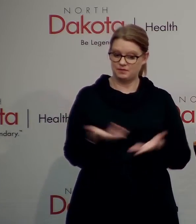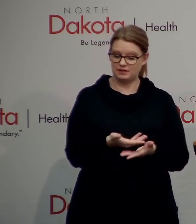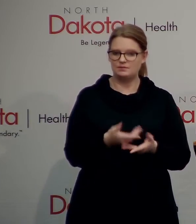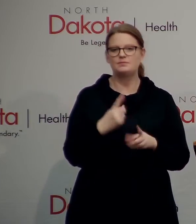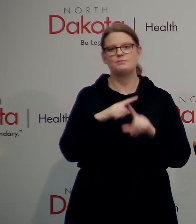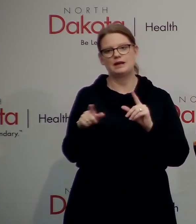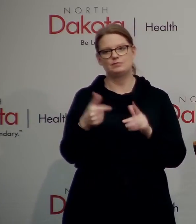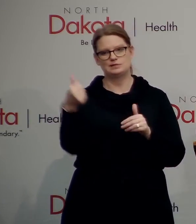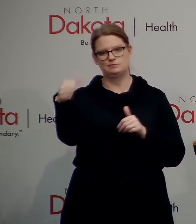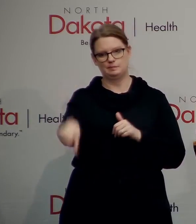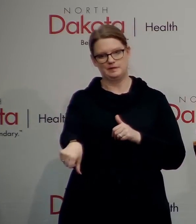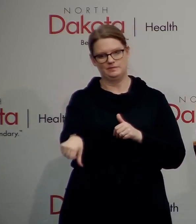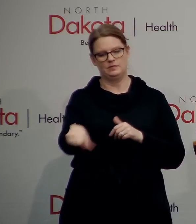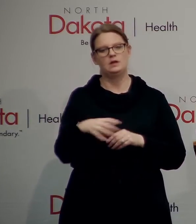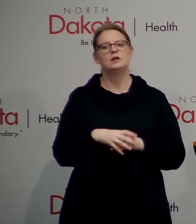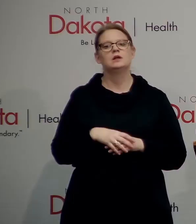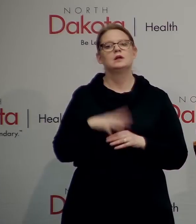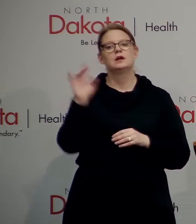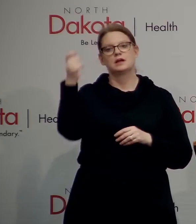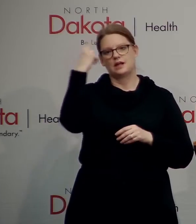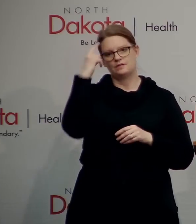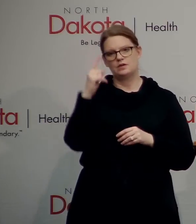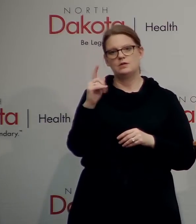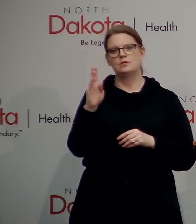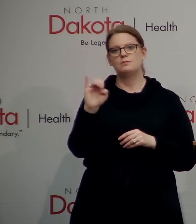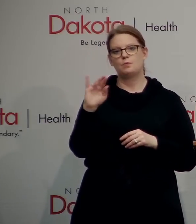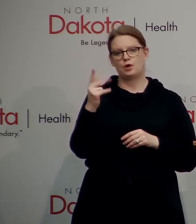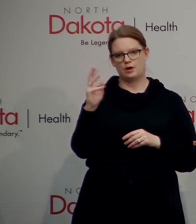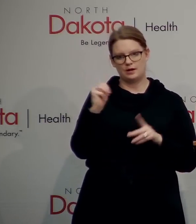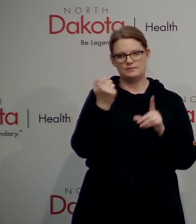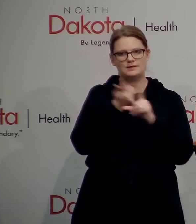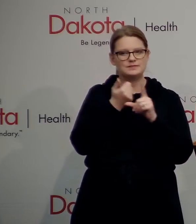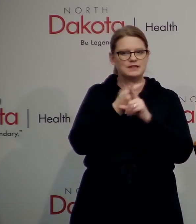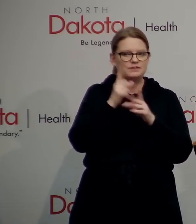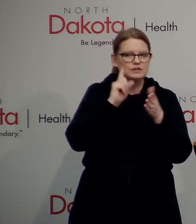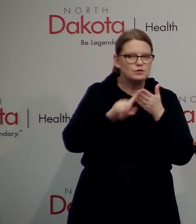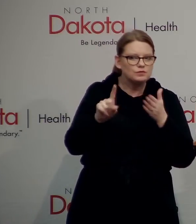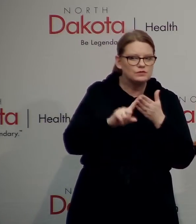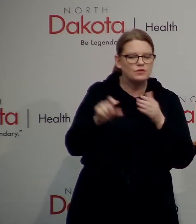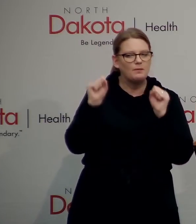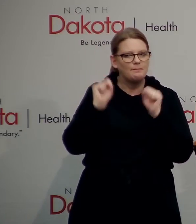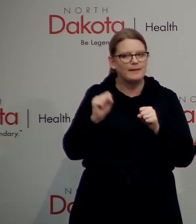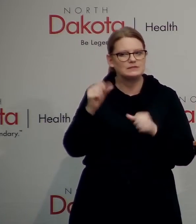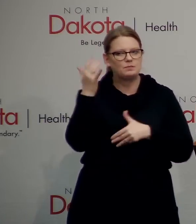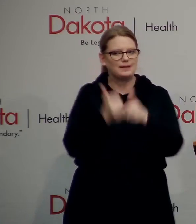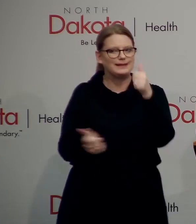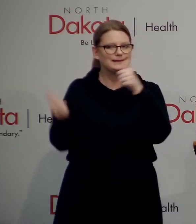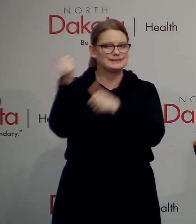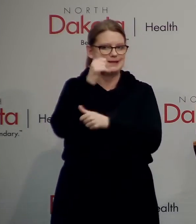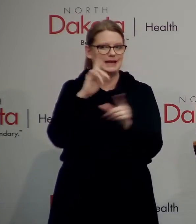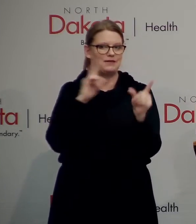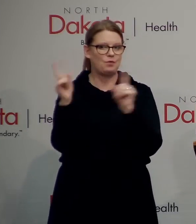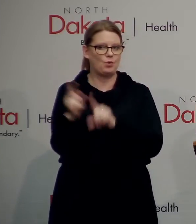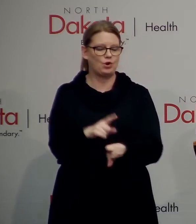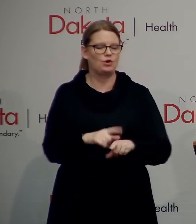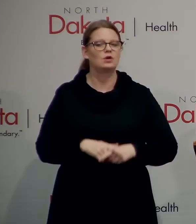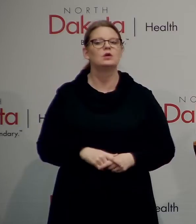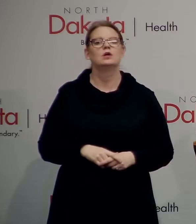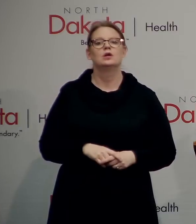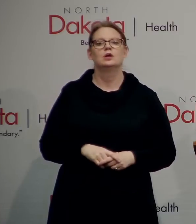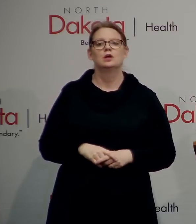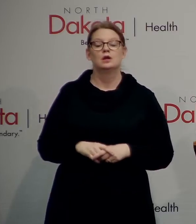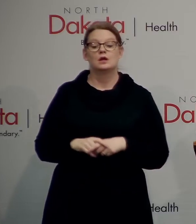defeated. Governor Burgum is currently researching this issue for a possible executive order. Two